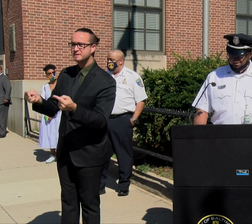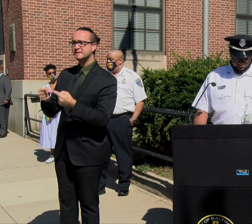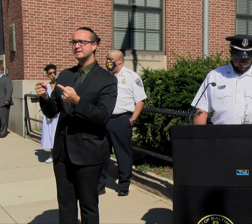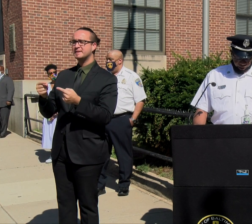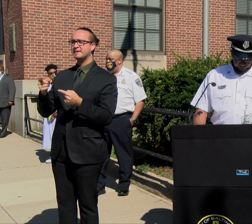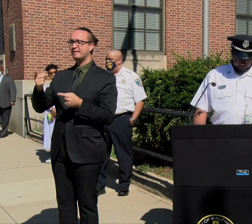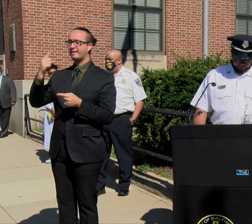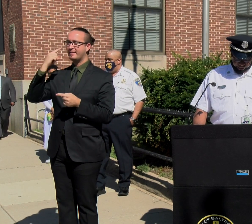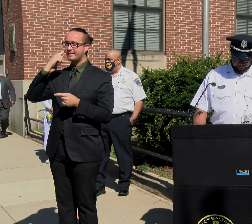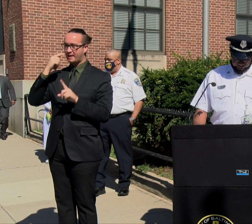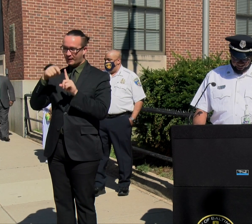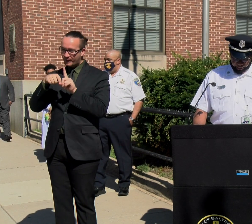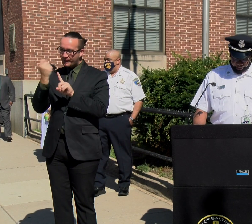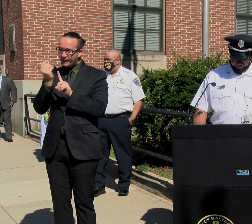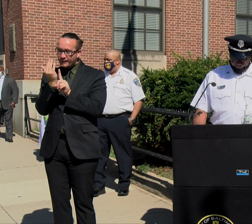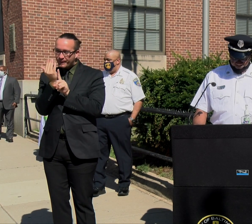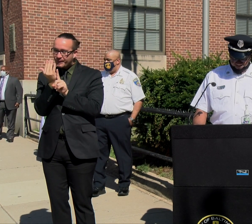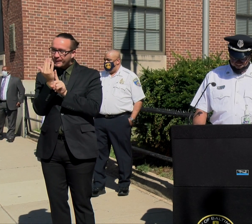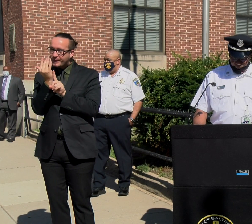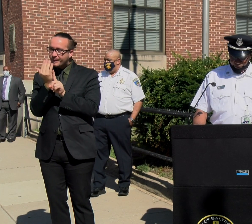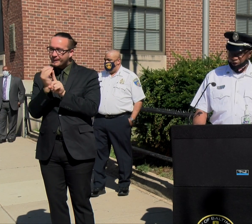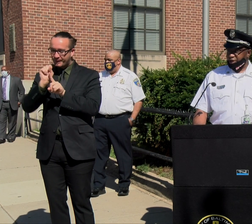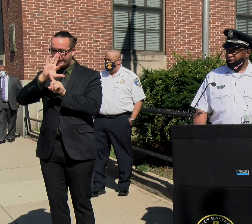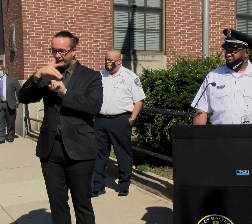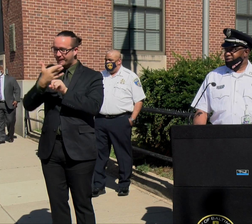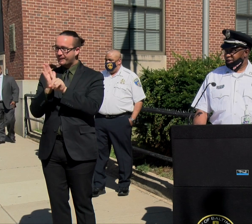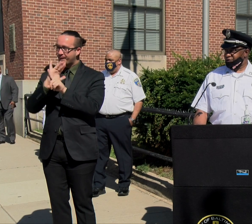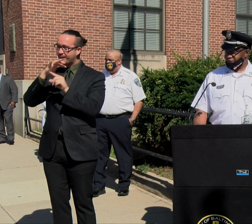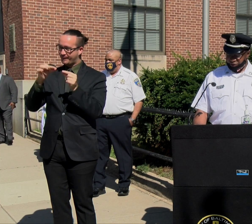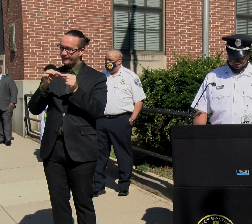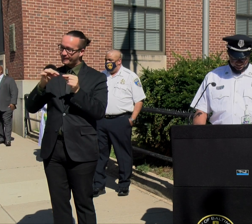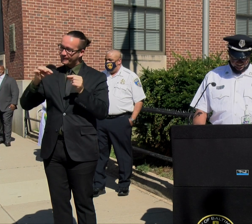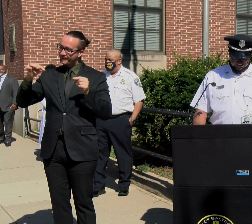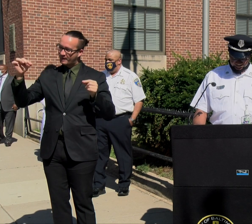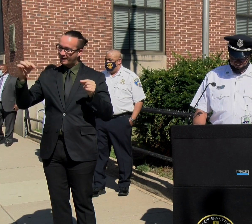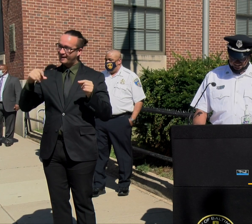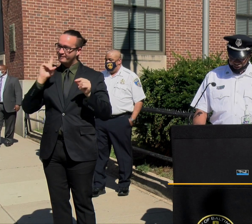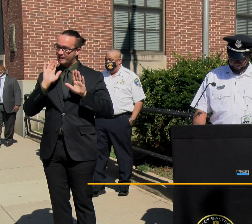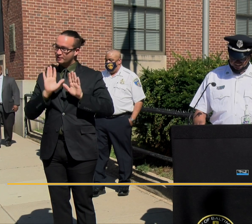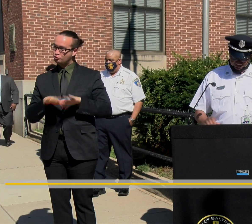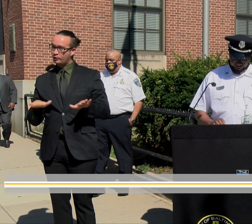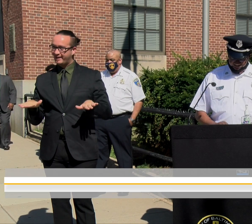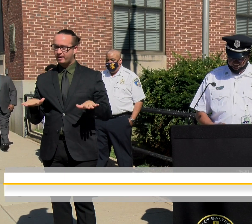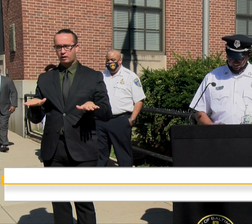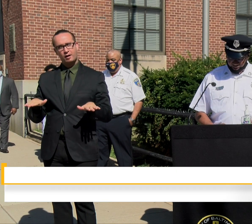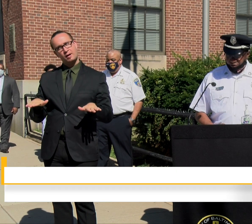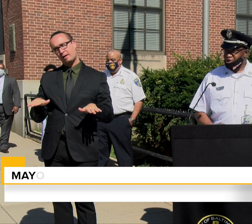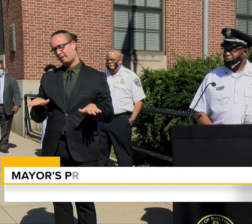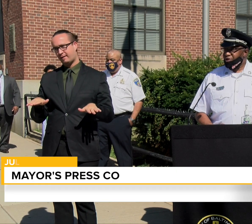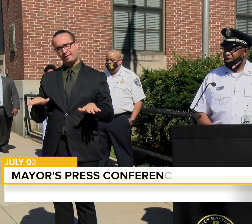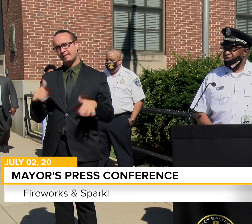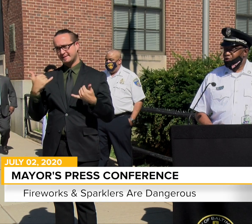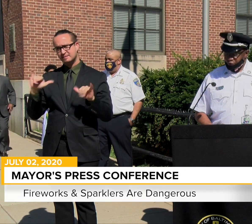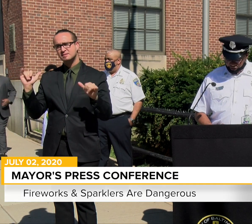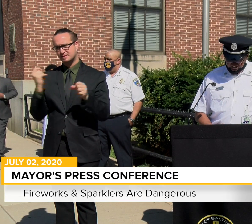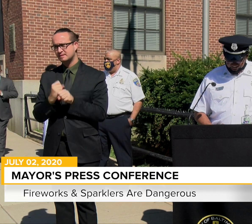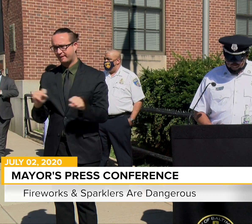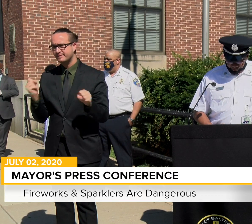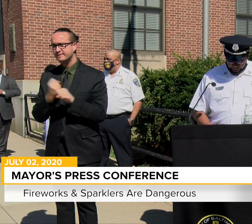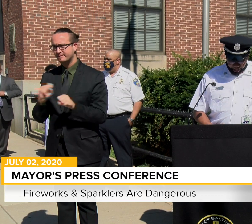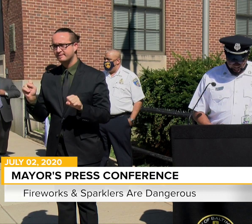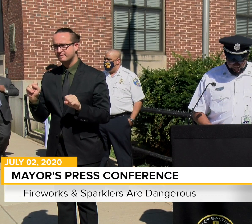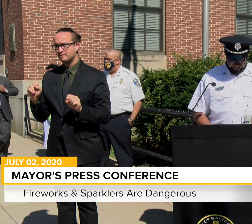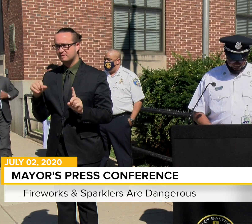each year, are considered very dangerous. They can reach temperatures up to 2,000